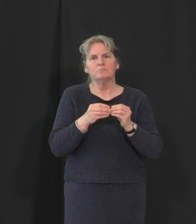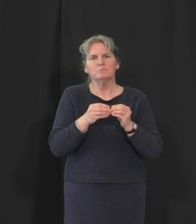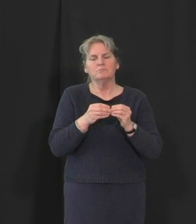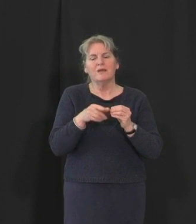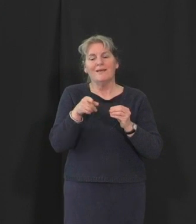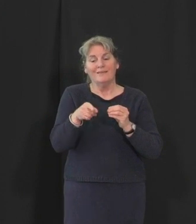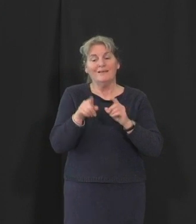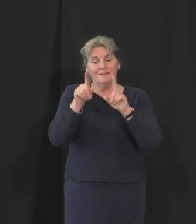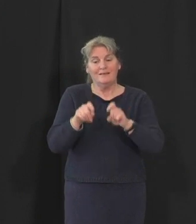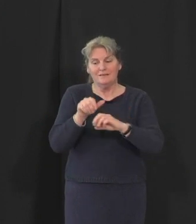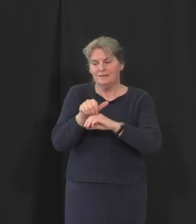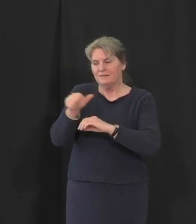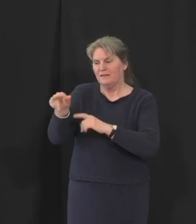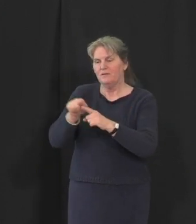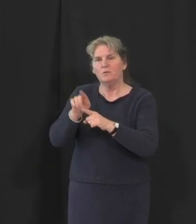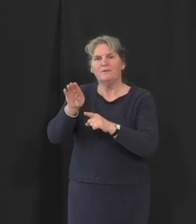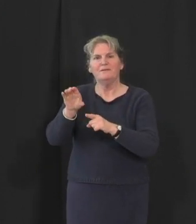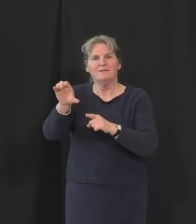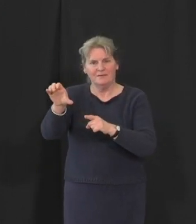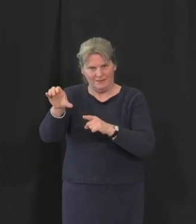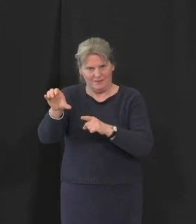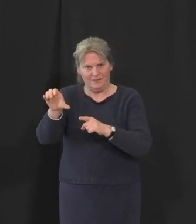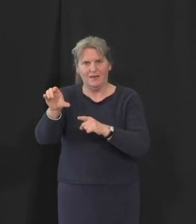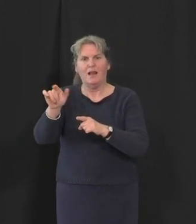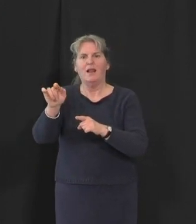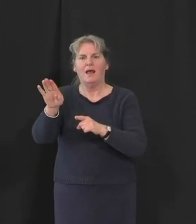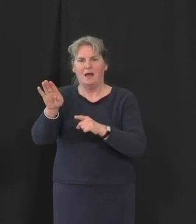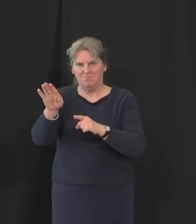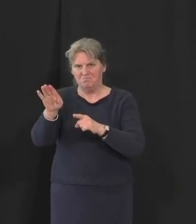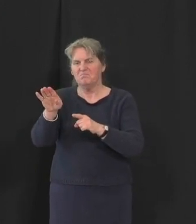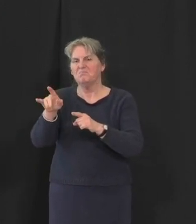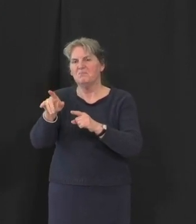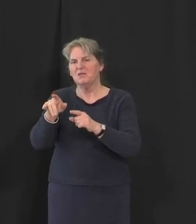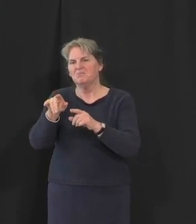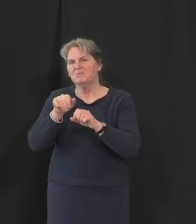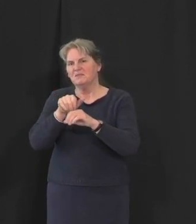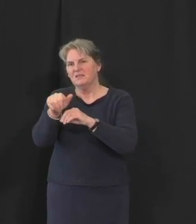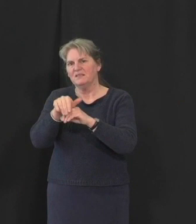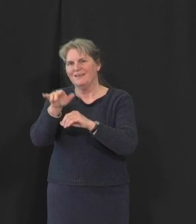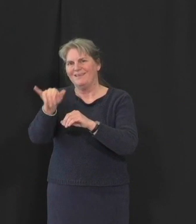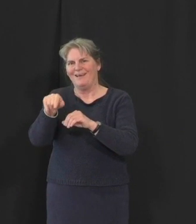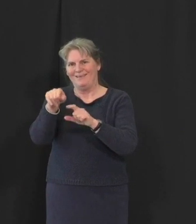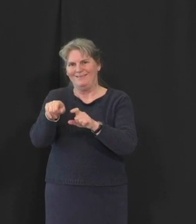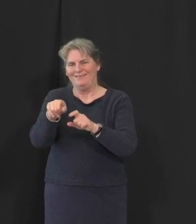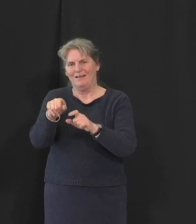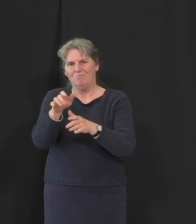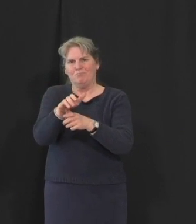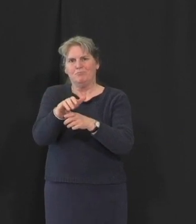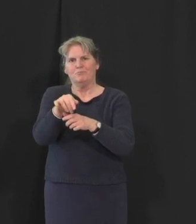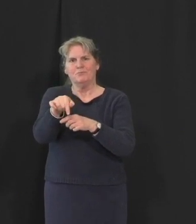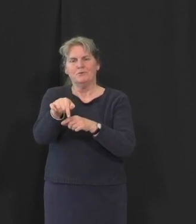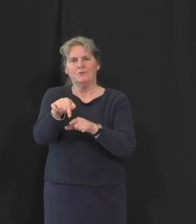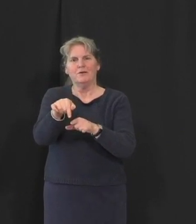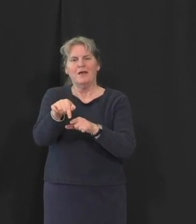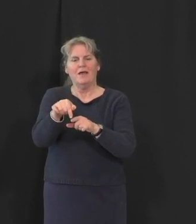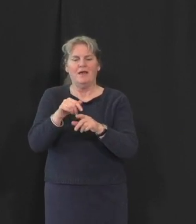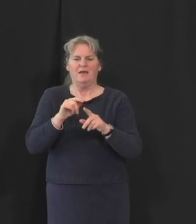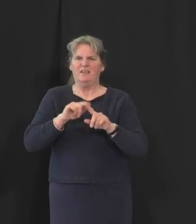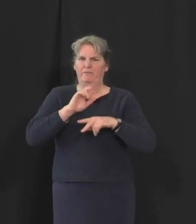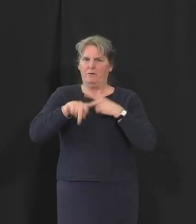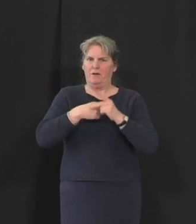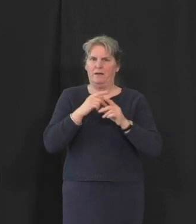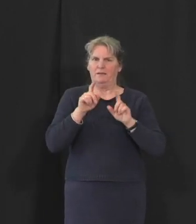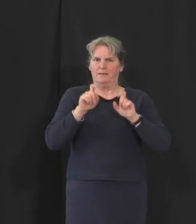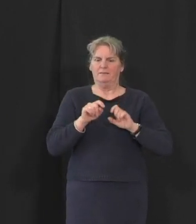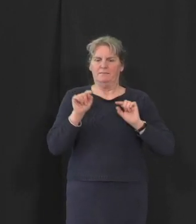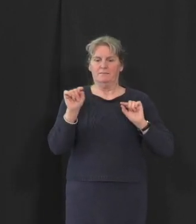at the BC Centers for Disease Control Laboratory. And that's because of the The type of test